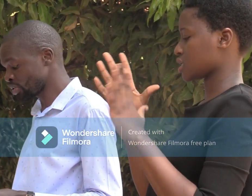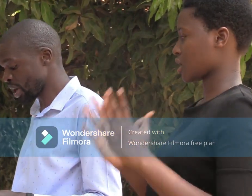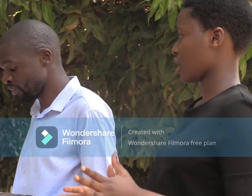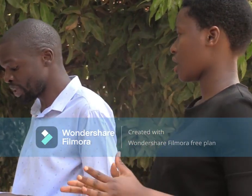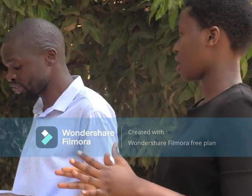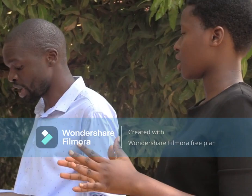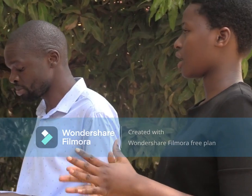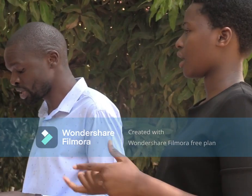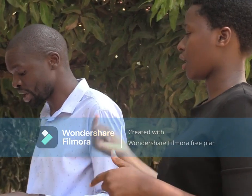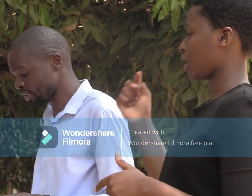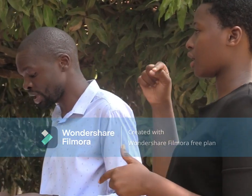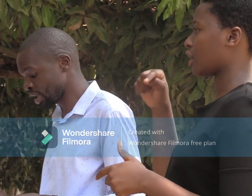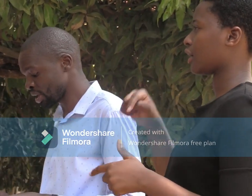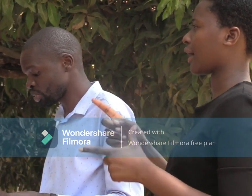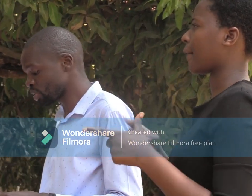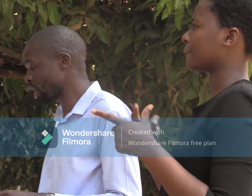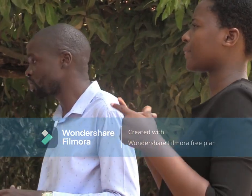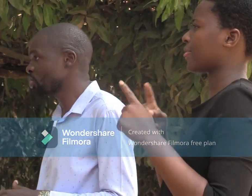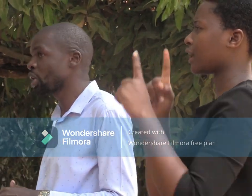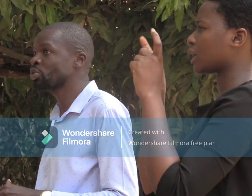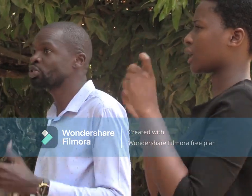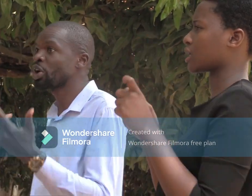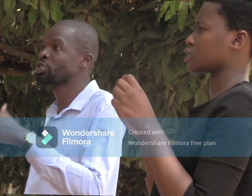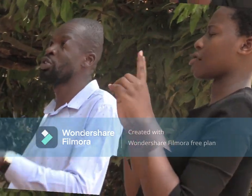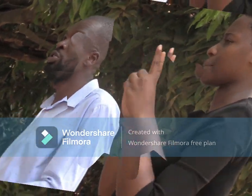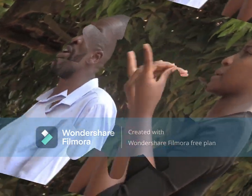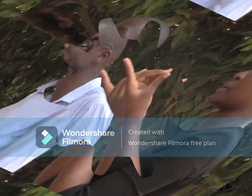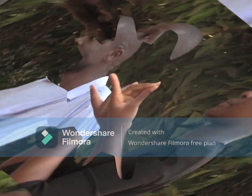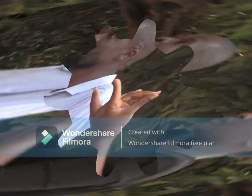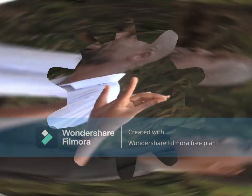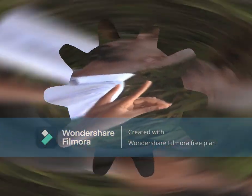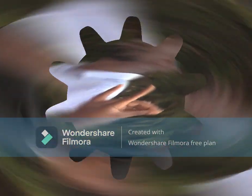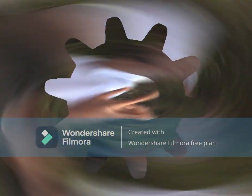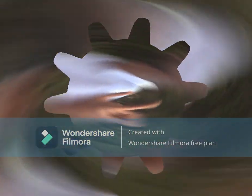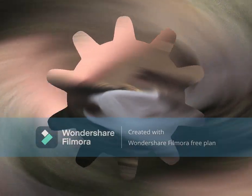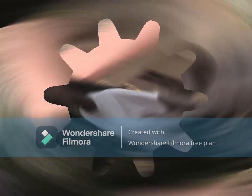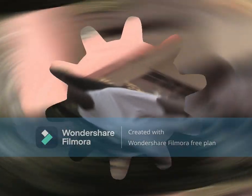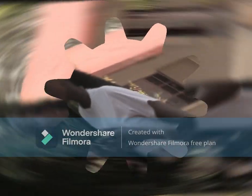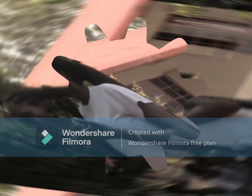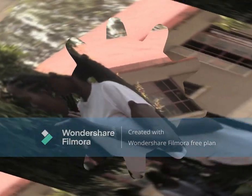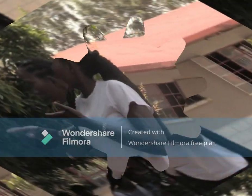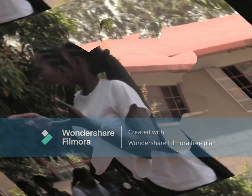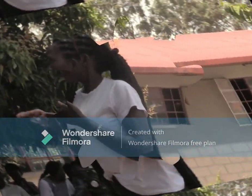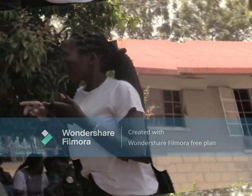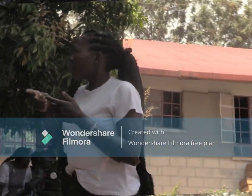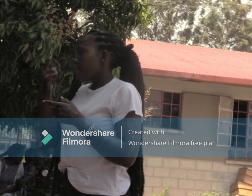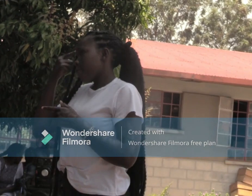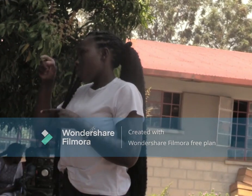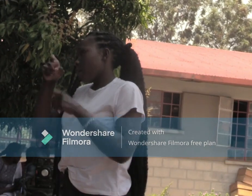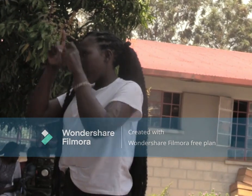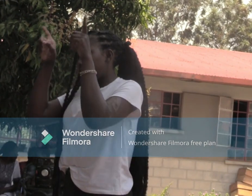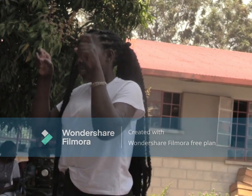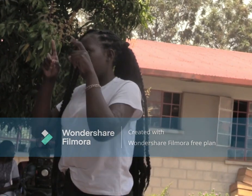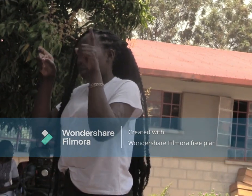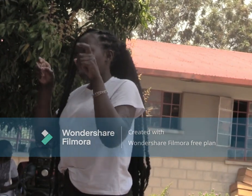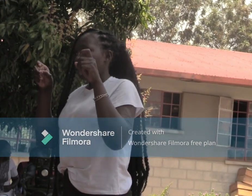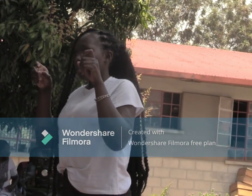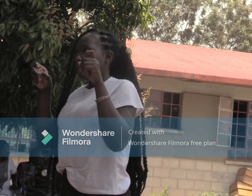march to create awareness for disability. We also visit neighboring institutions such